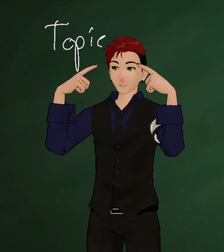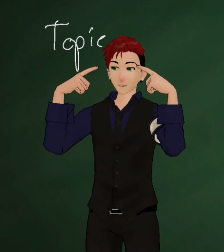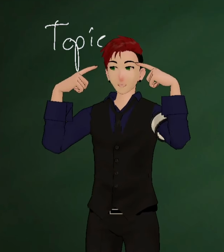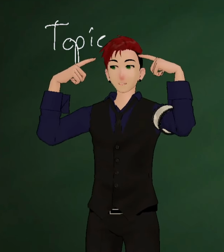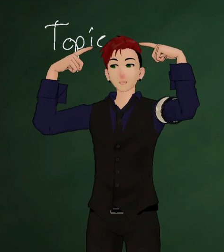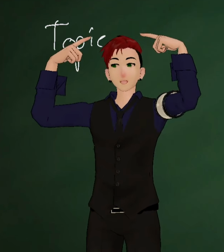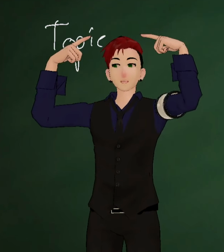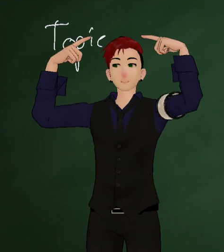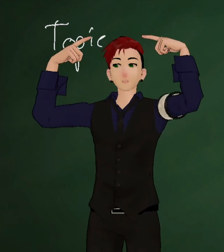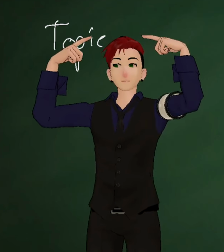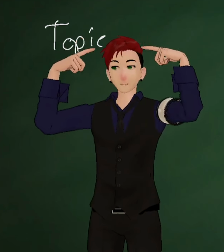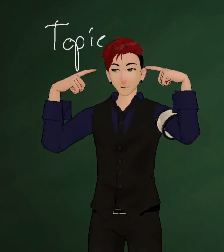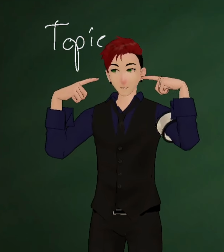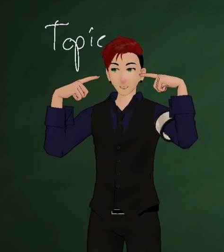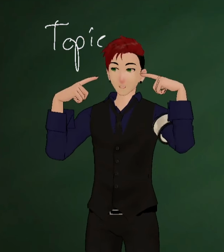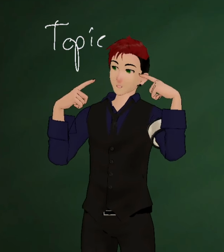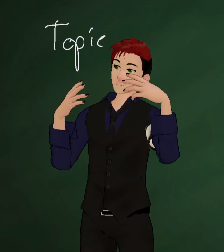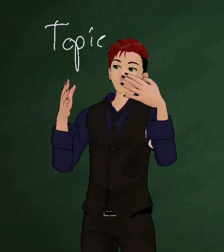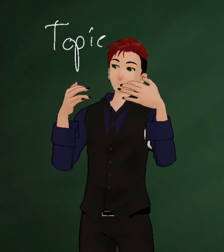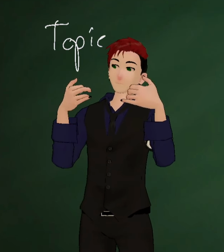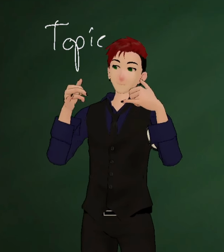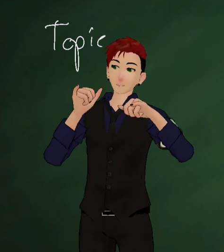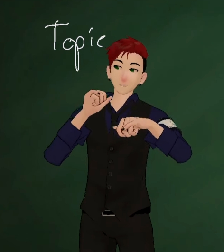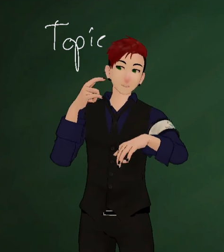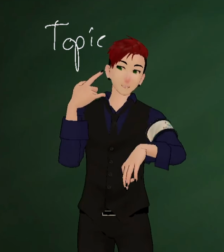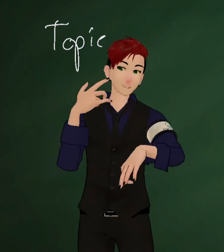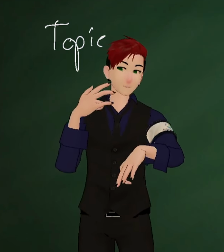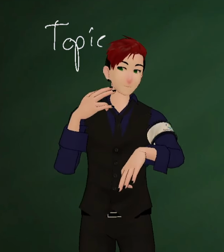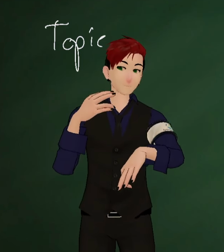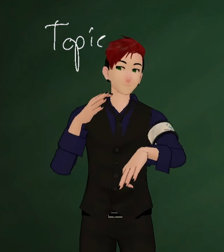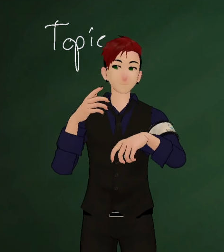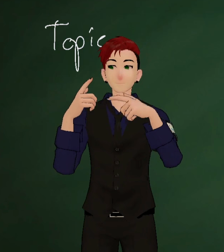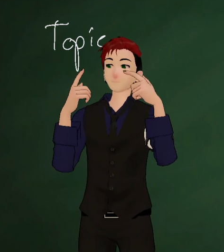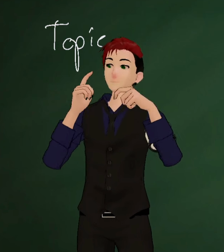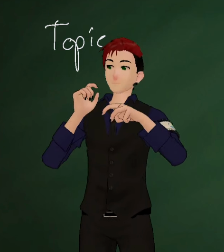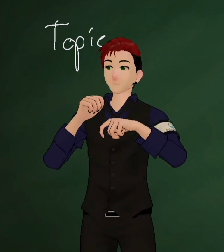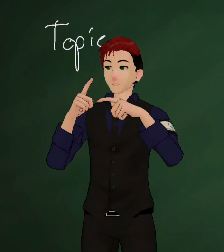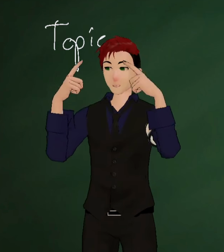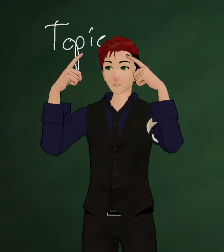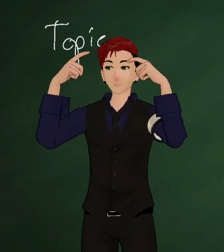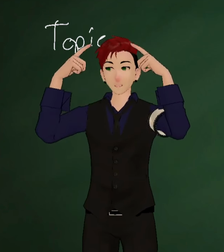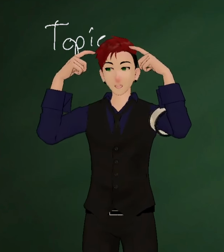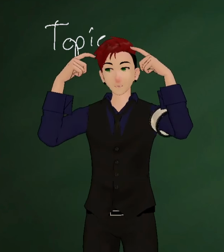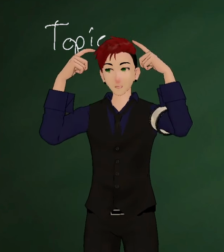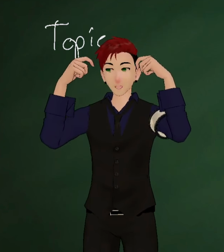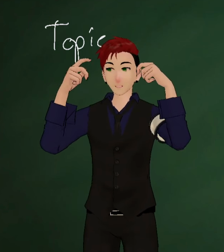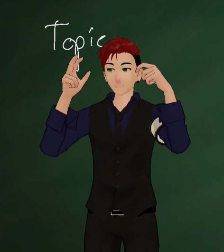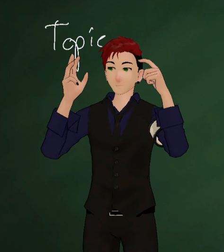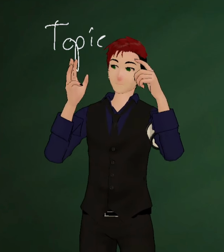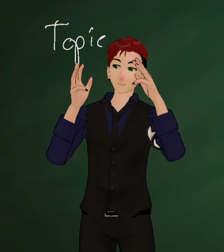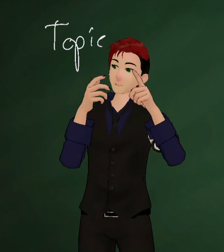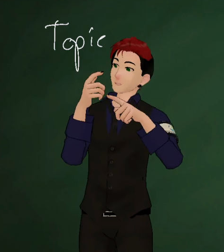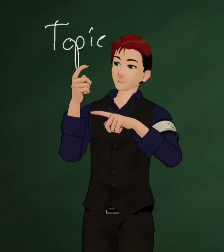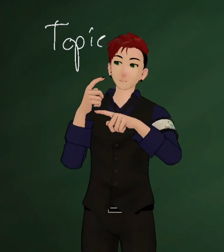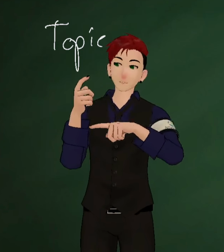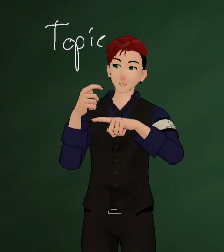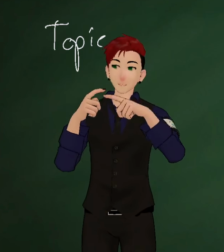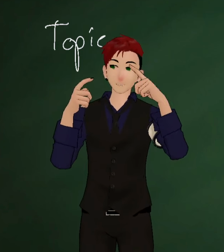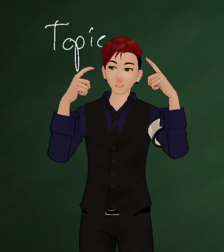it, have your eyes open and close, but it's still not enough. Really, your eyebrows, there's a constant joke